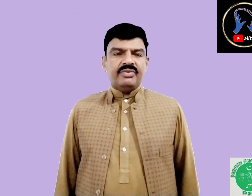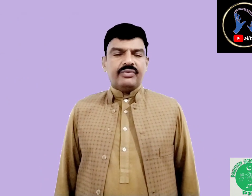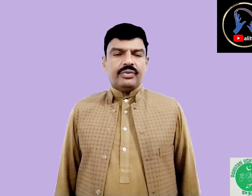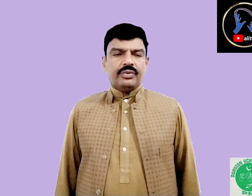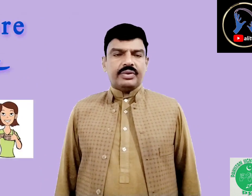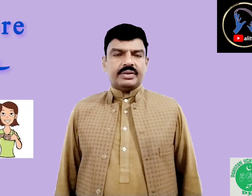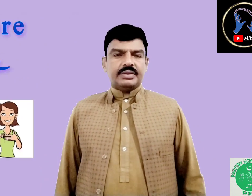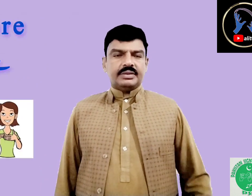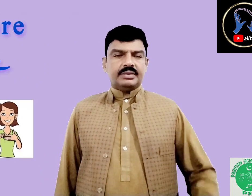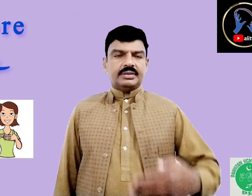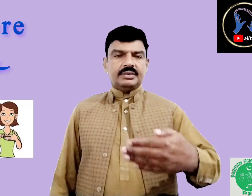before